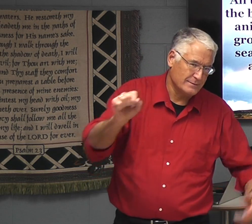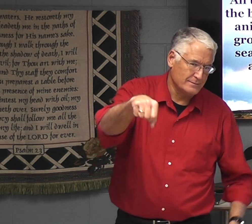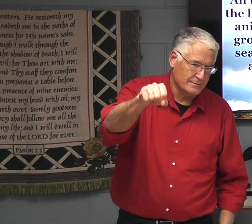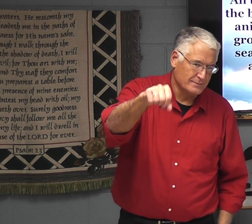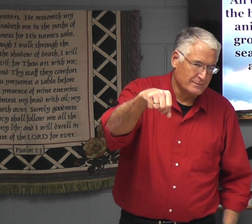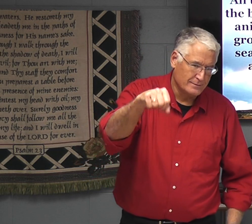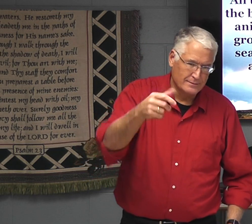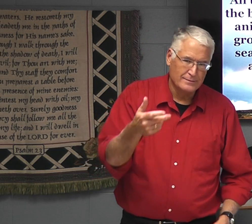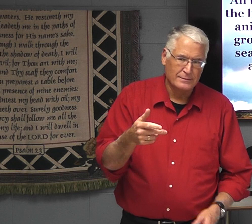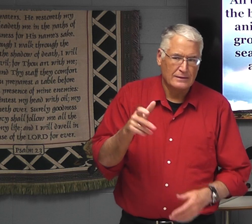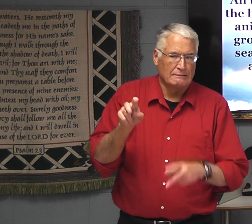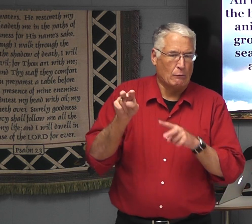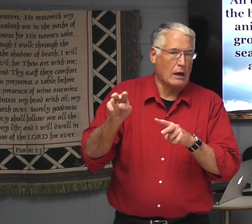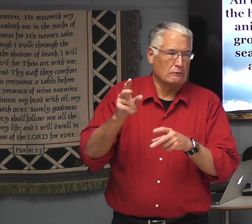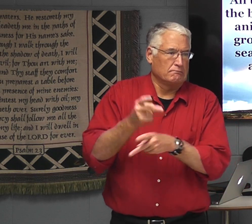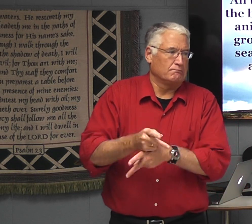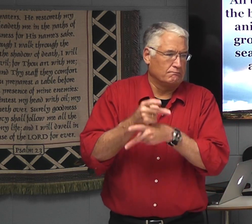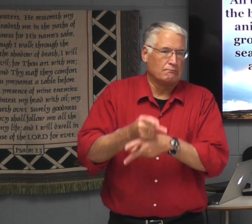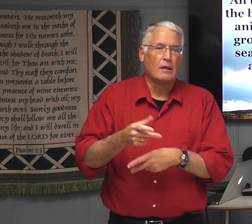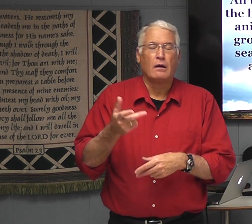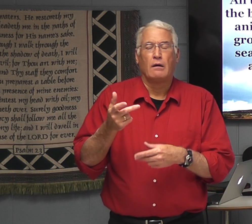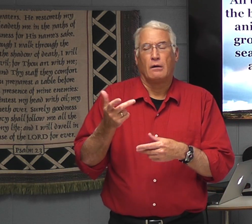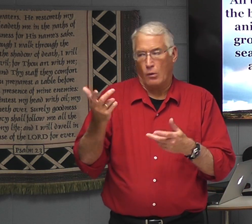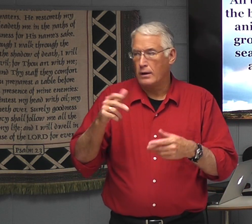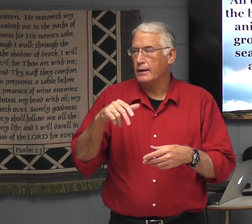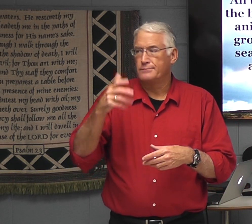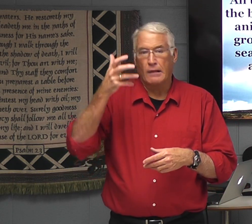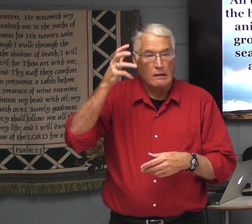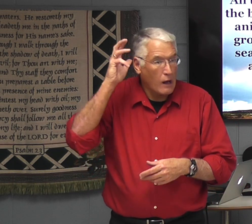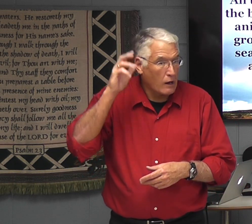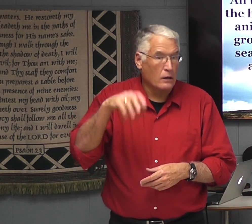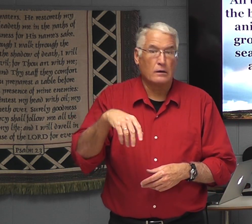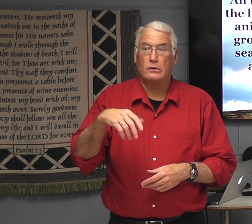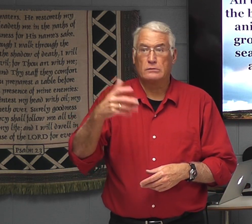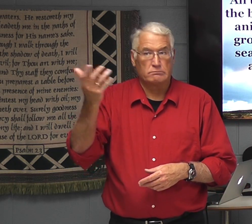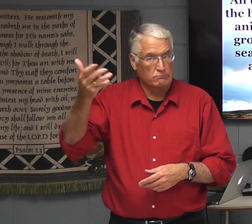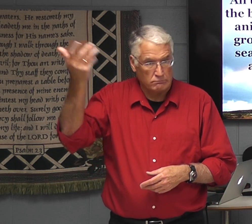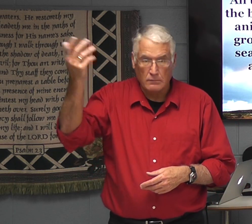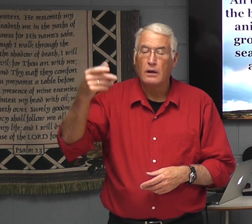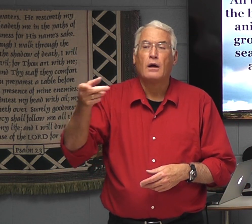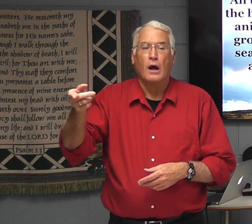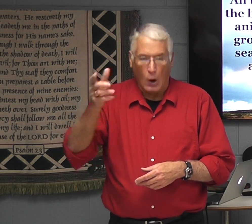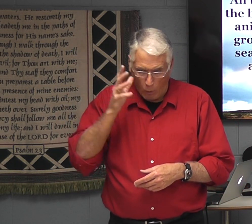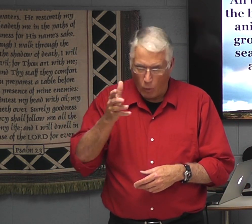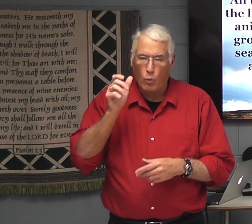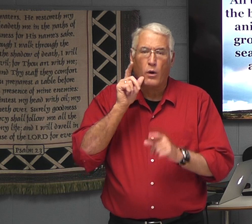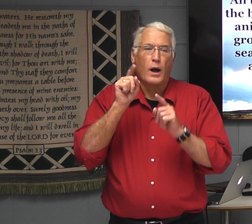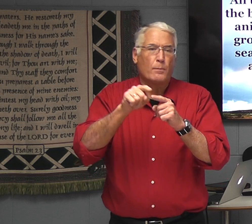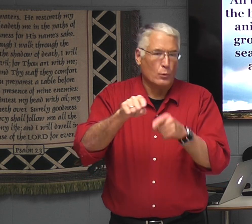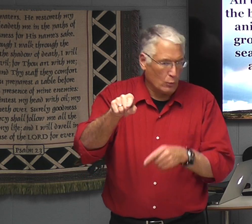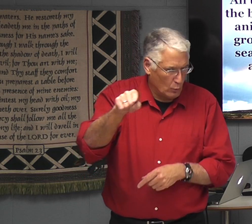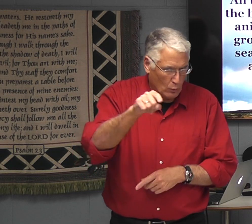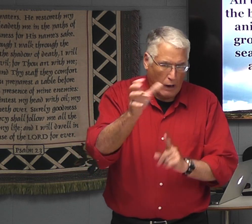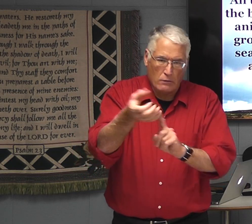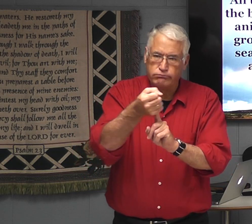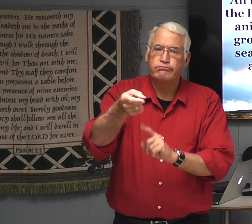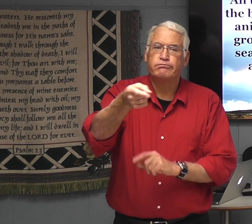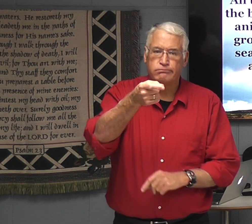bother their cubs, of course. So you have to watch and be careful. A lion, they will come to